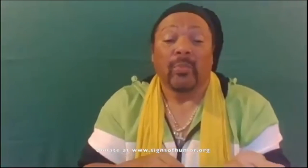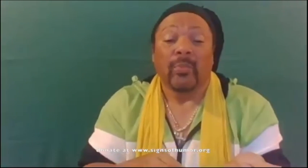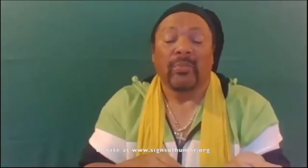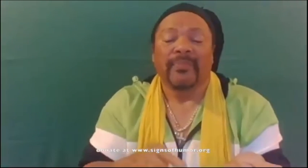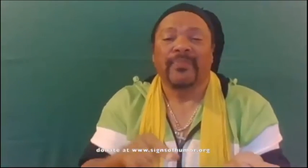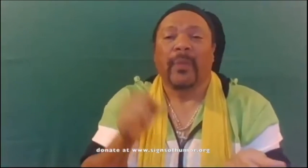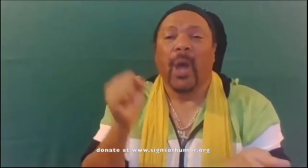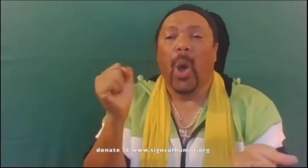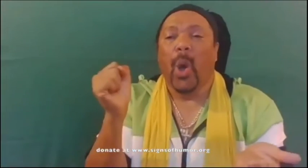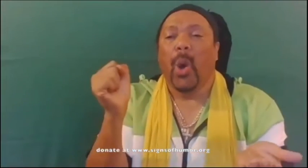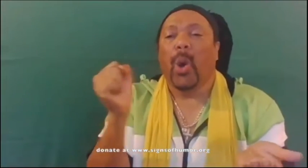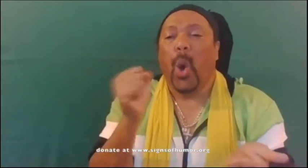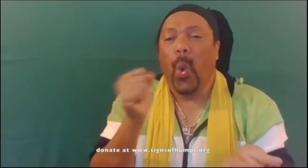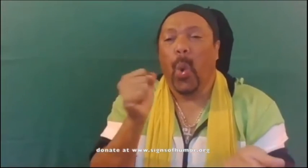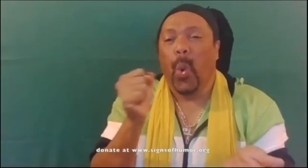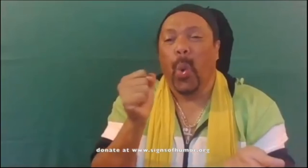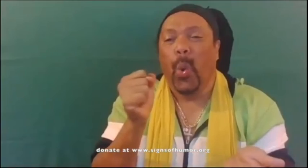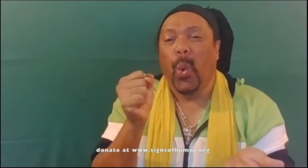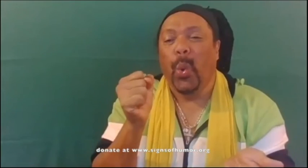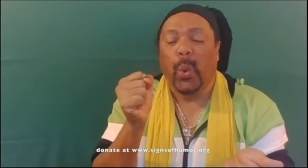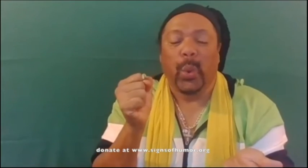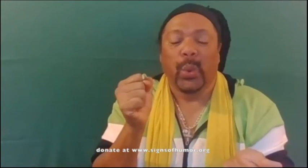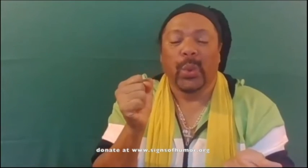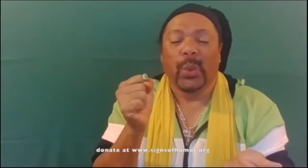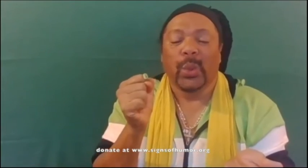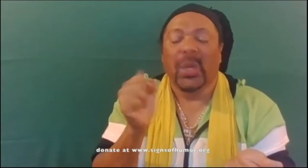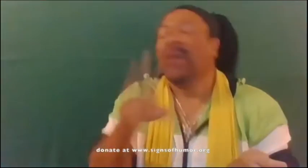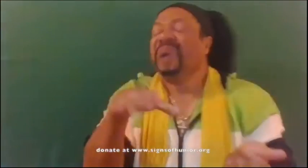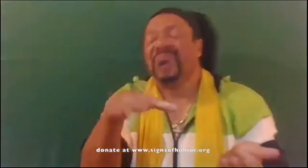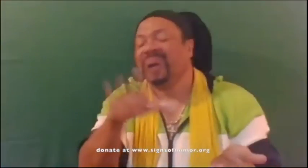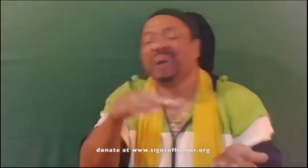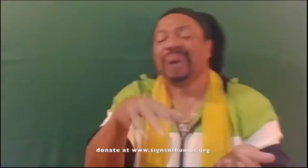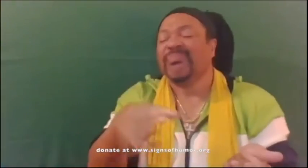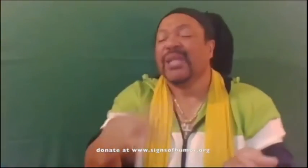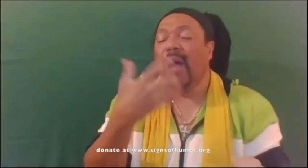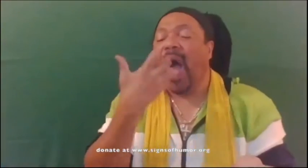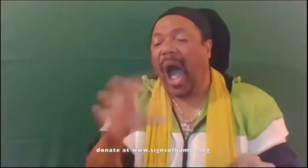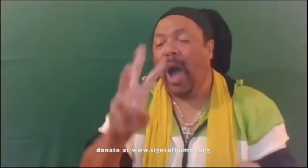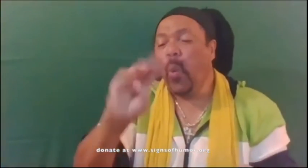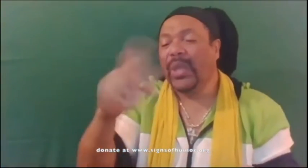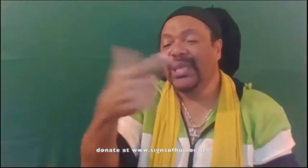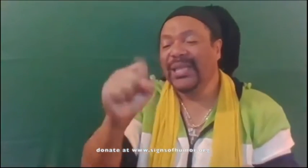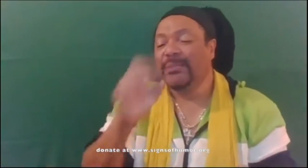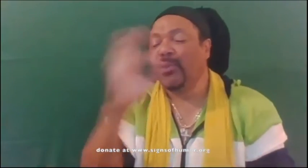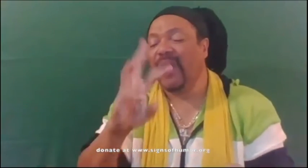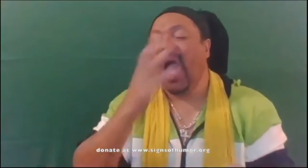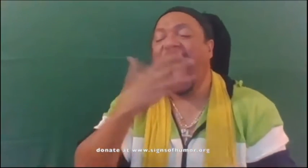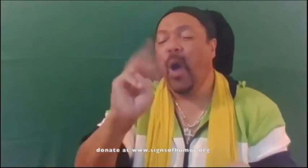blocks of cheese, some cold, and I'm talking about cold, like out of the refrigerator cold. Well, no, I'm sorry,